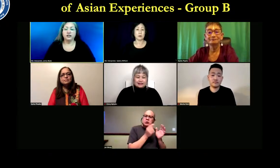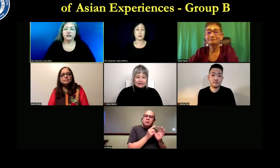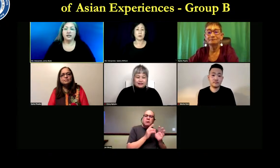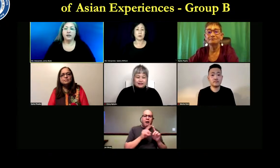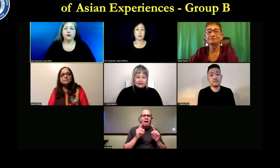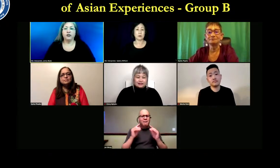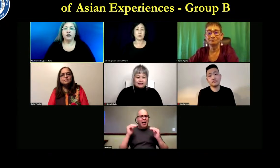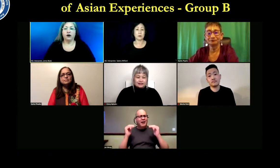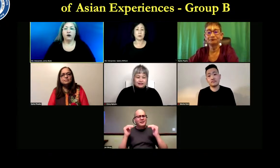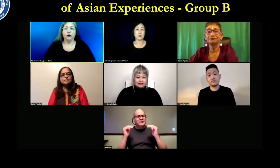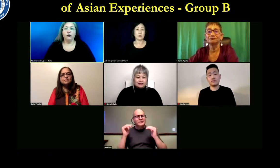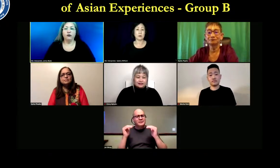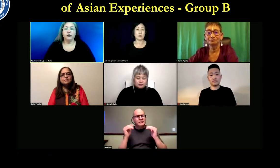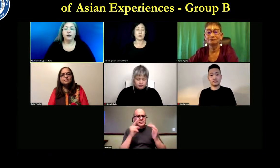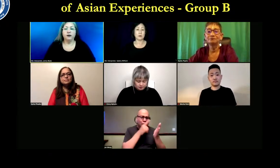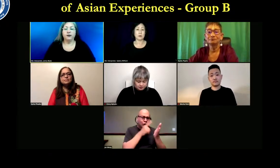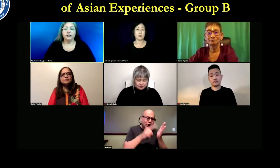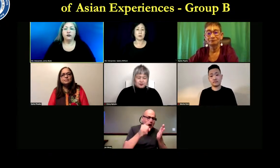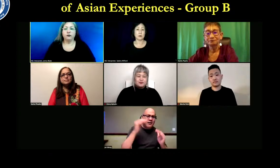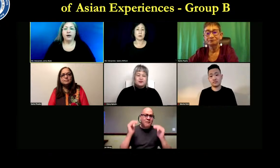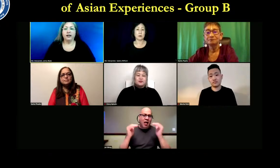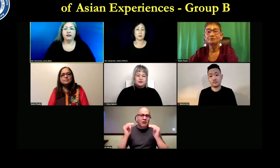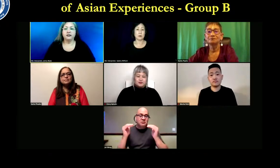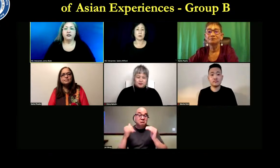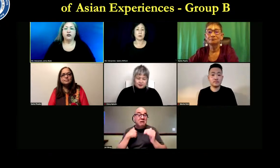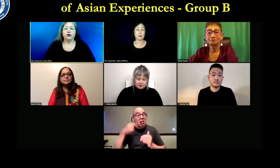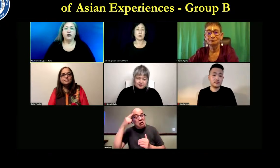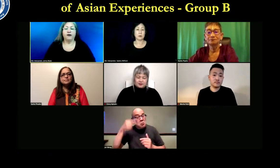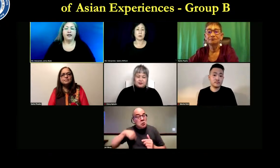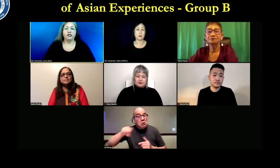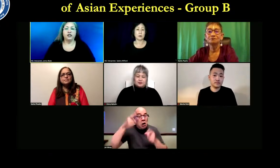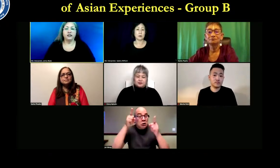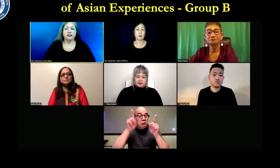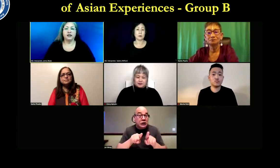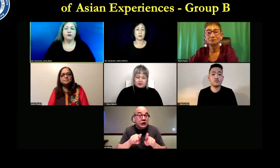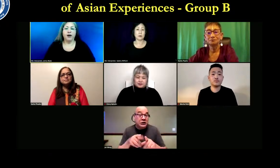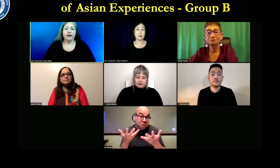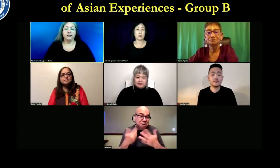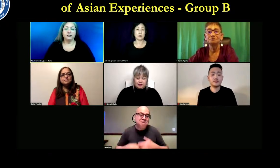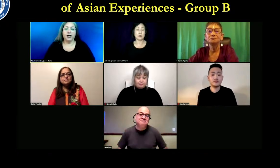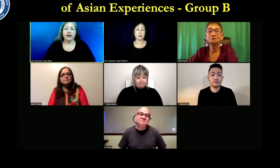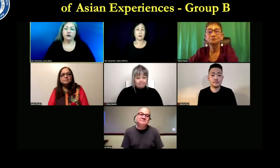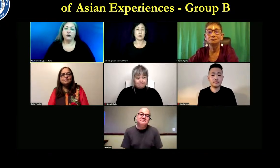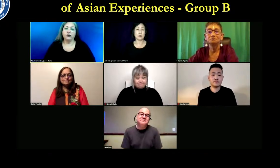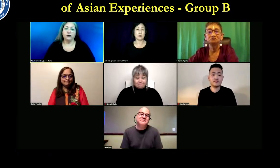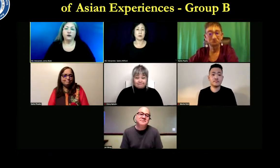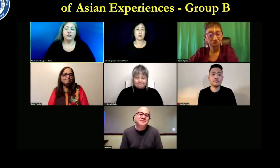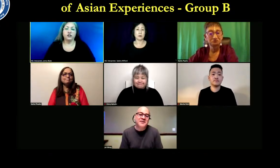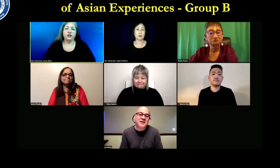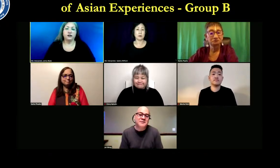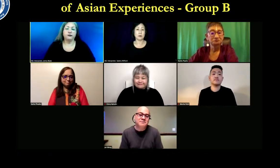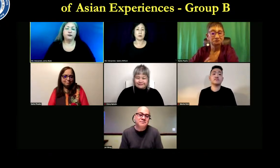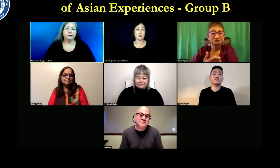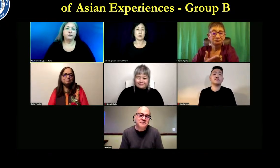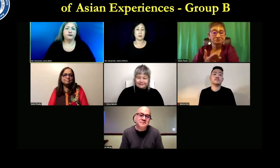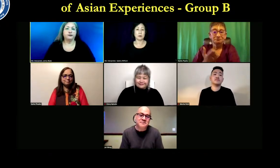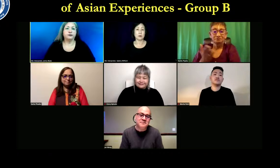always just keep within our own, but to balance, you know, have that checks and balance. So I do agree with